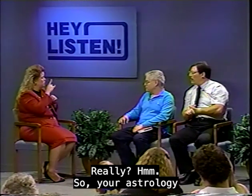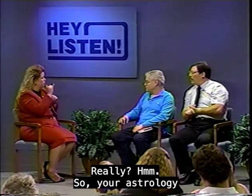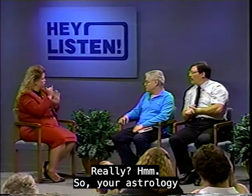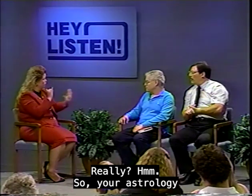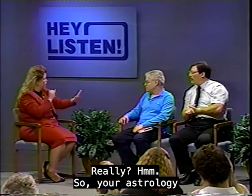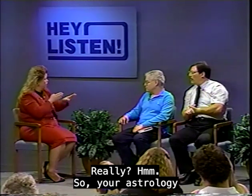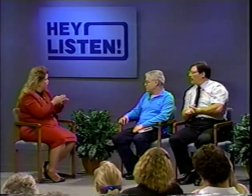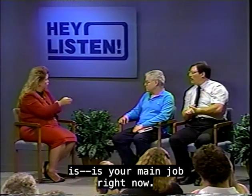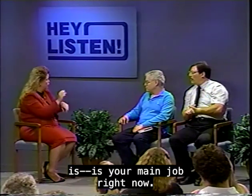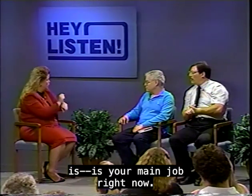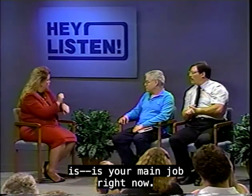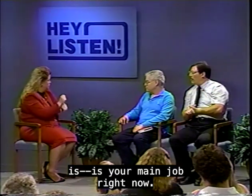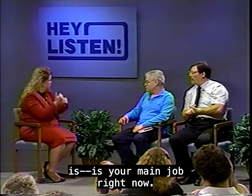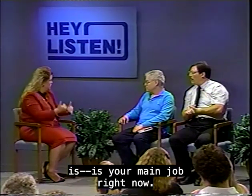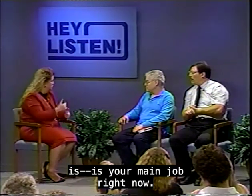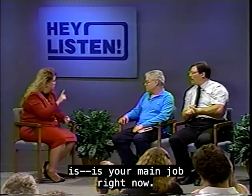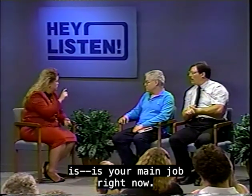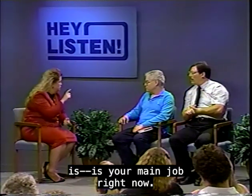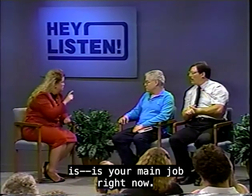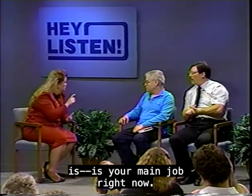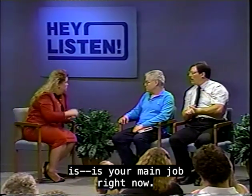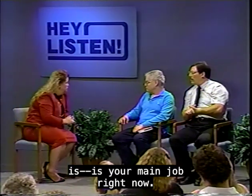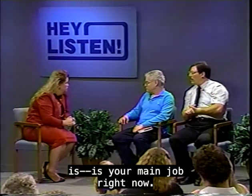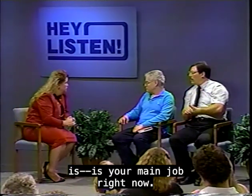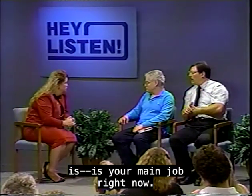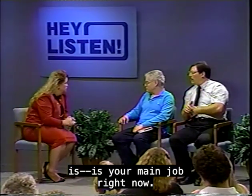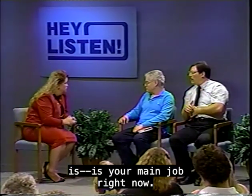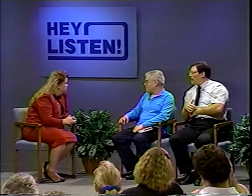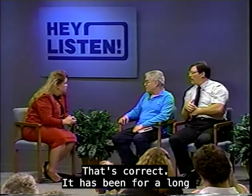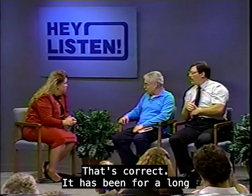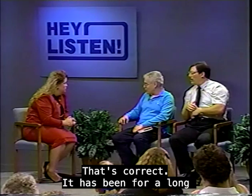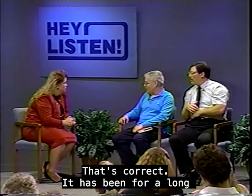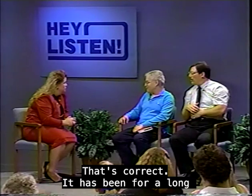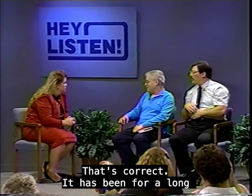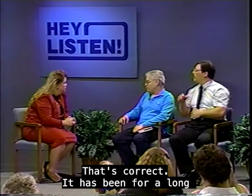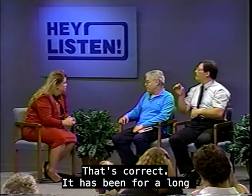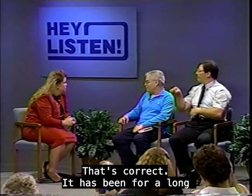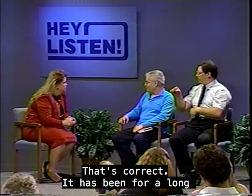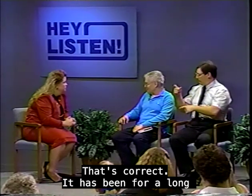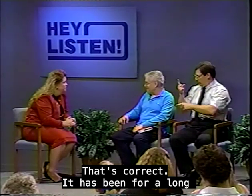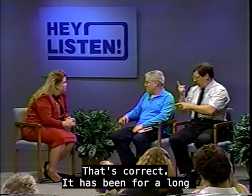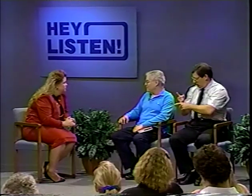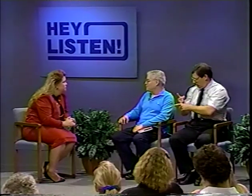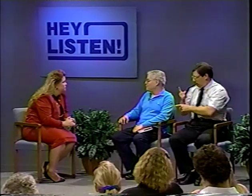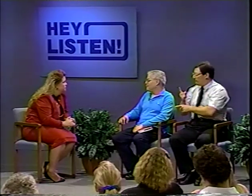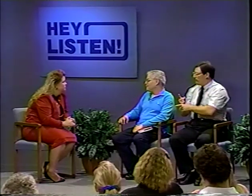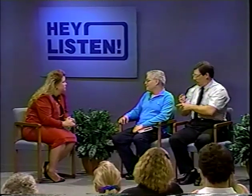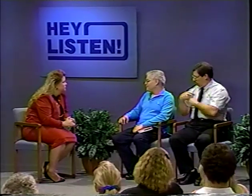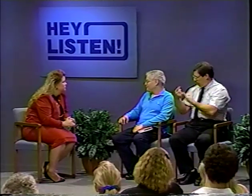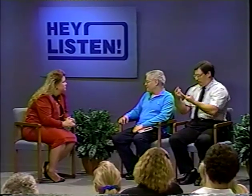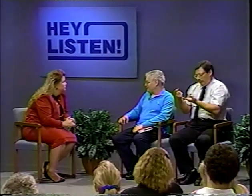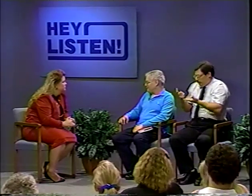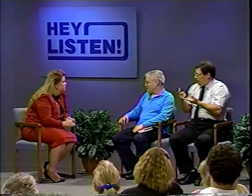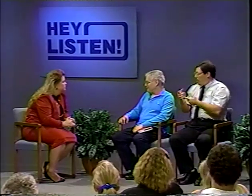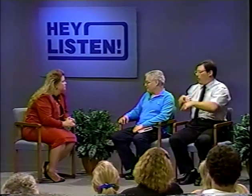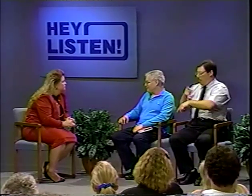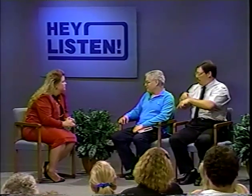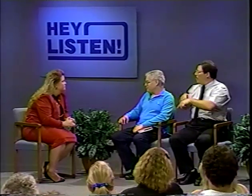So your astrology is your main job right now? That's correct, and has been for a long time.